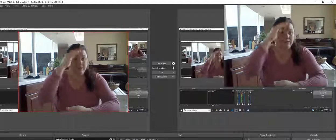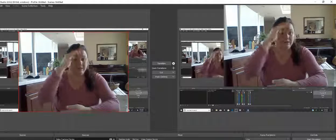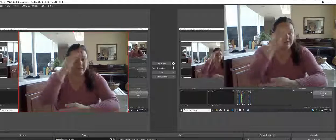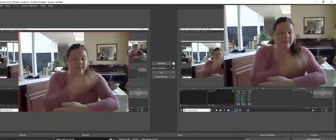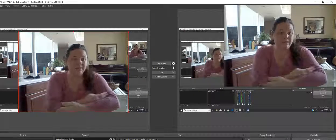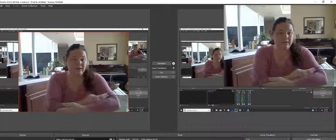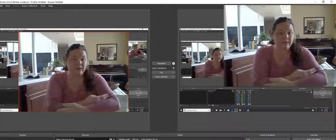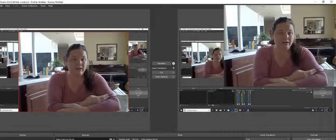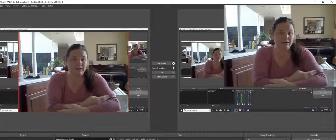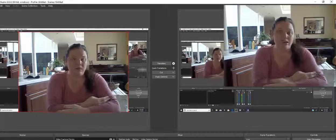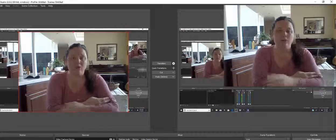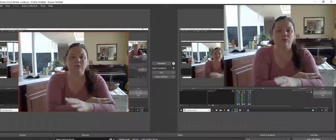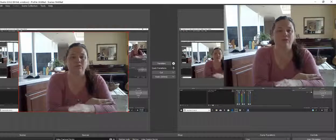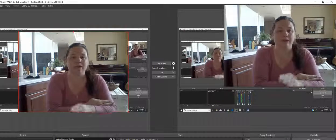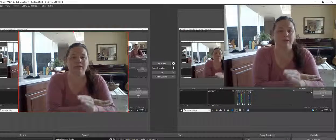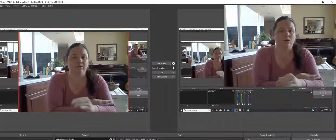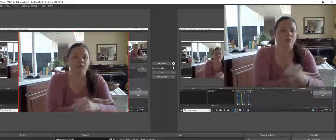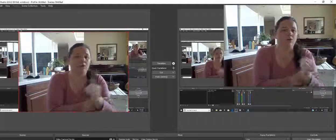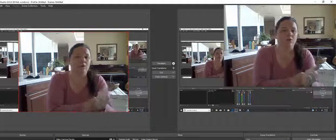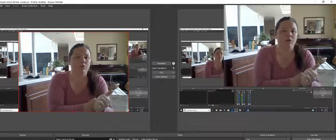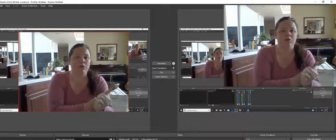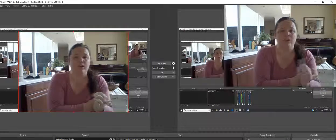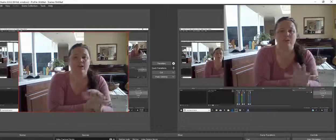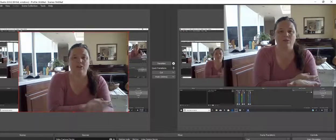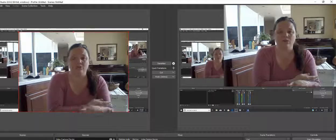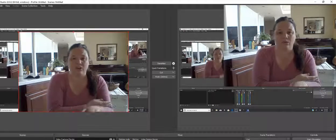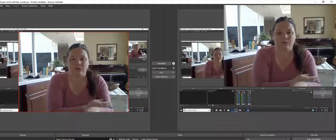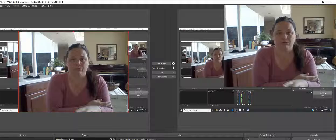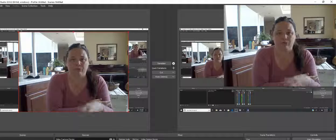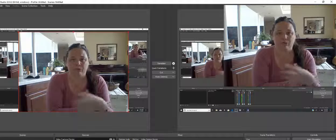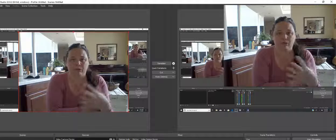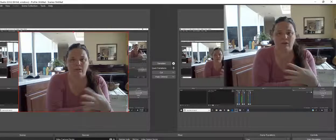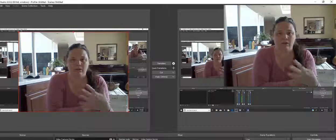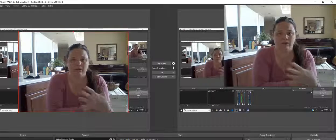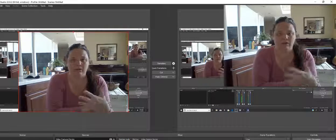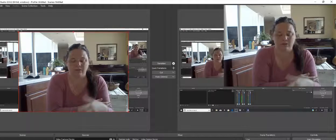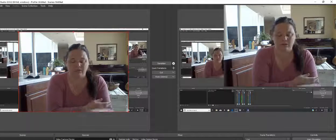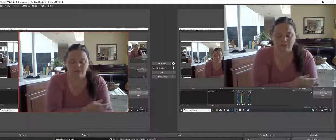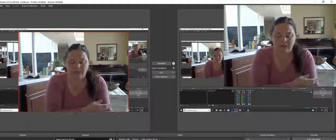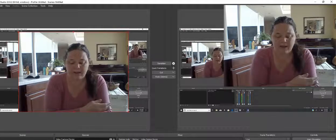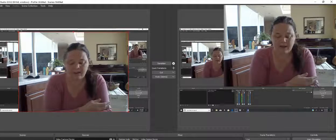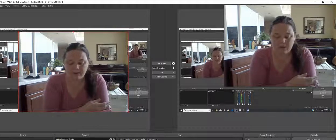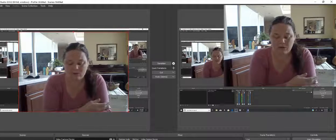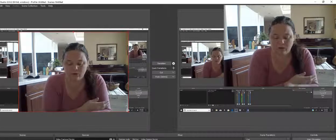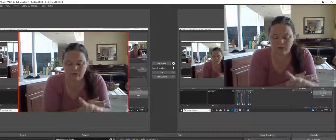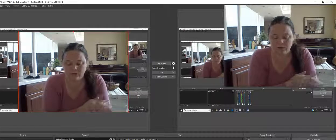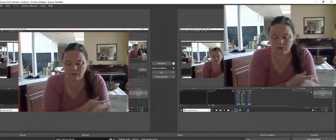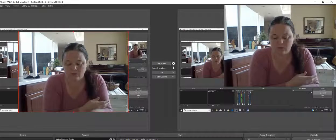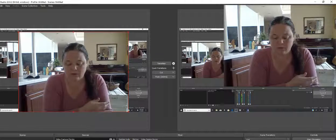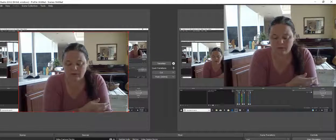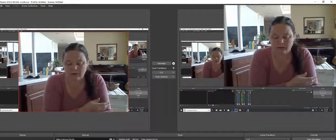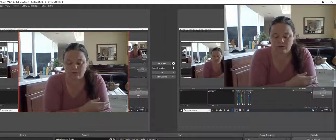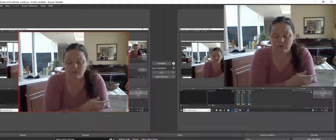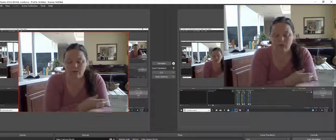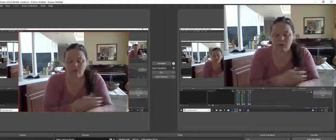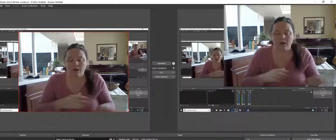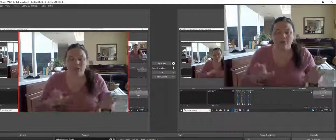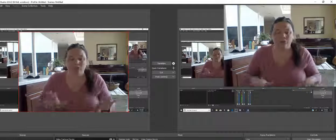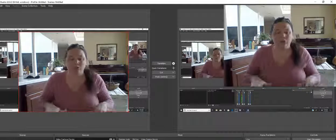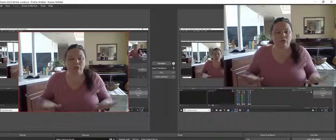daughter, and son. I know these are fast, so go look over the other videos if this is too fast, or you can even slow this one